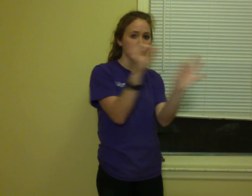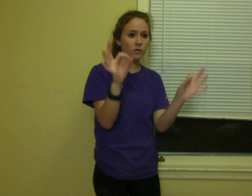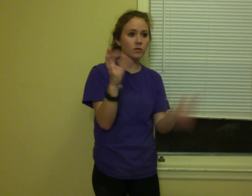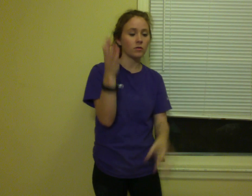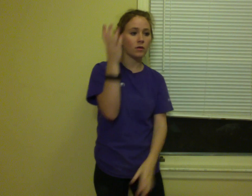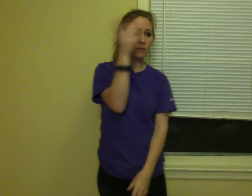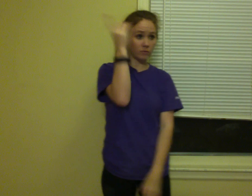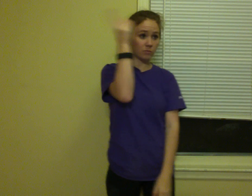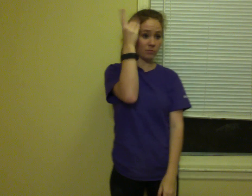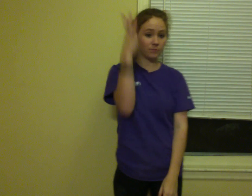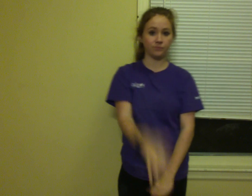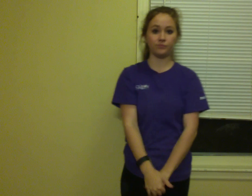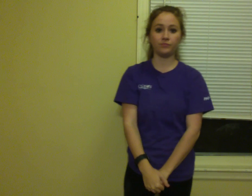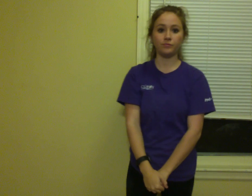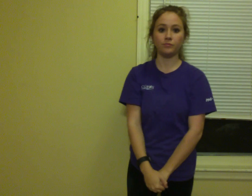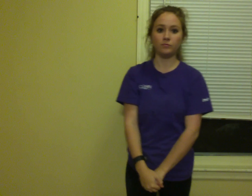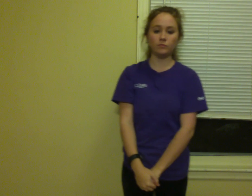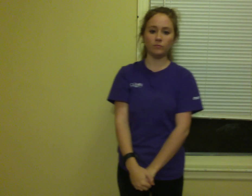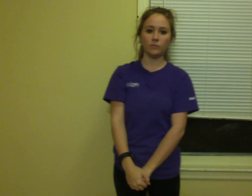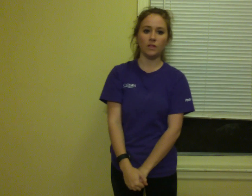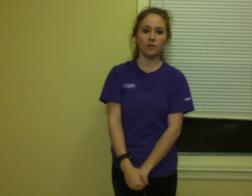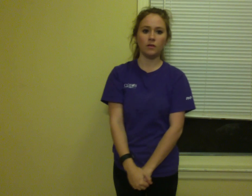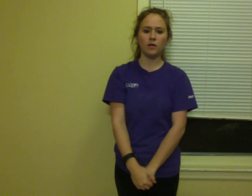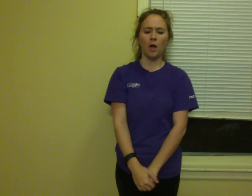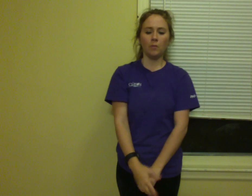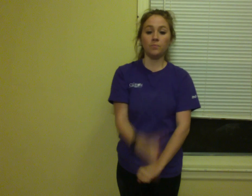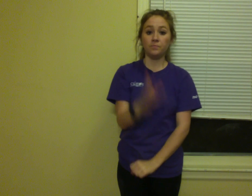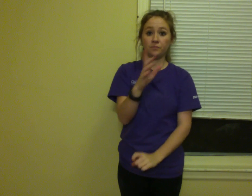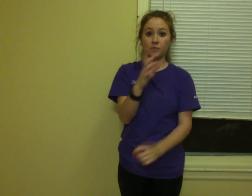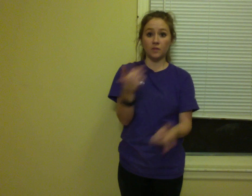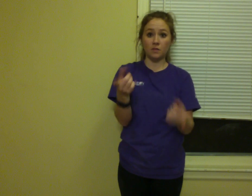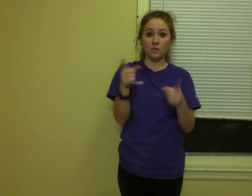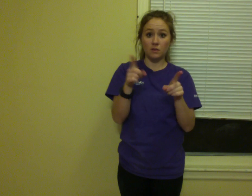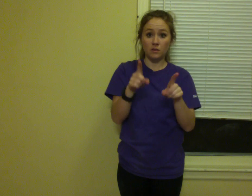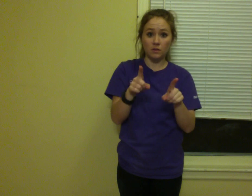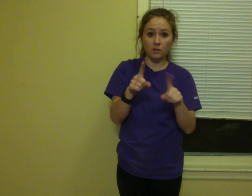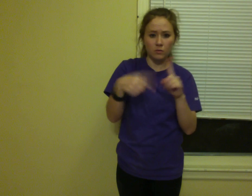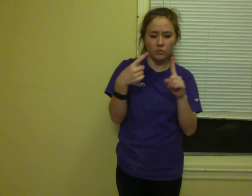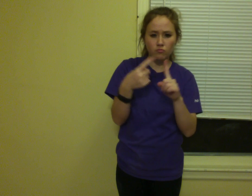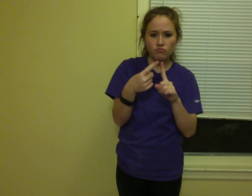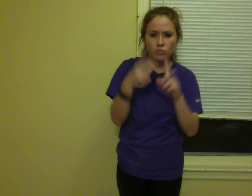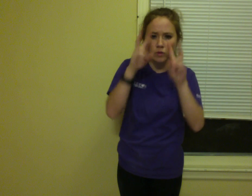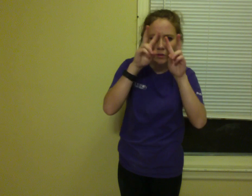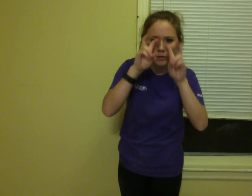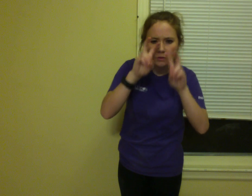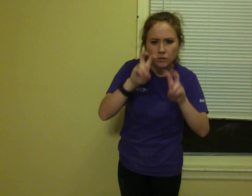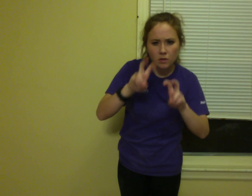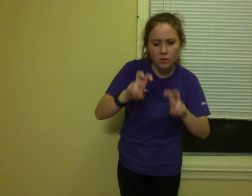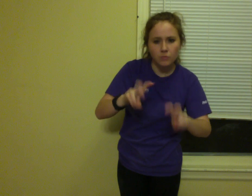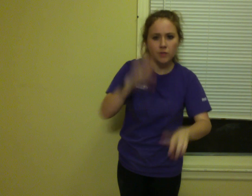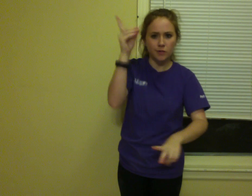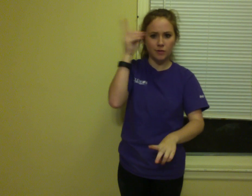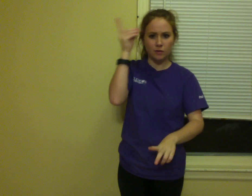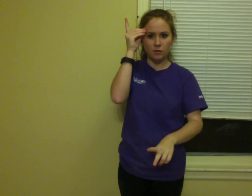When we examine any democratic community, large or small, or just average, we find that we can